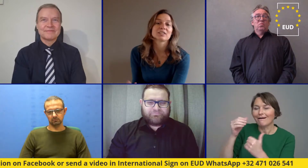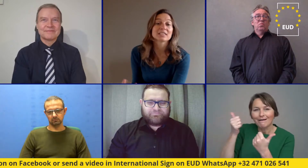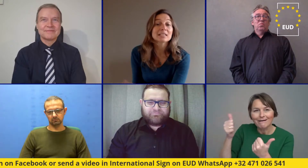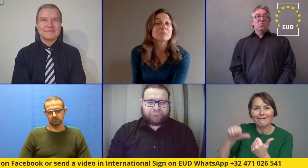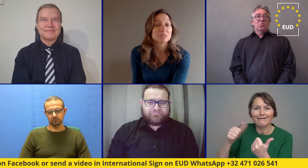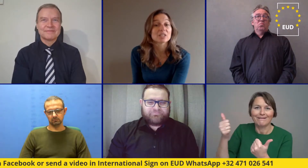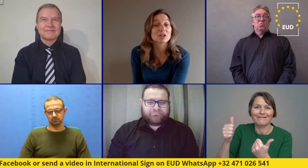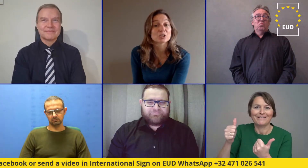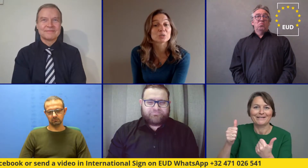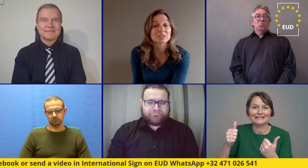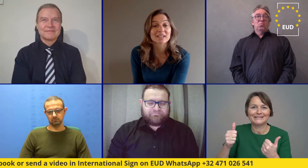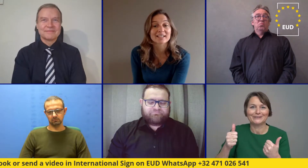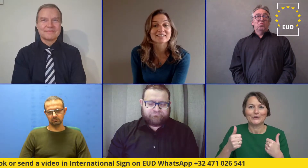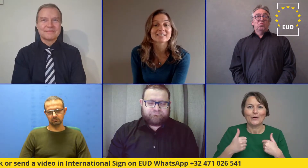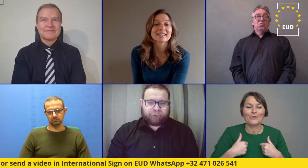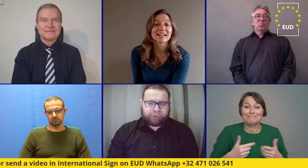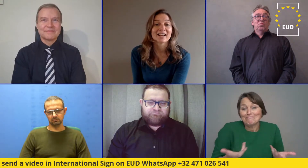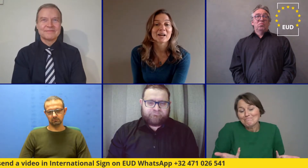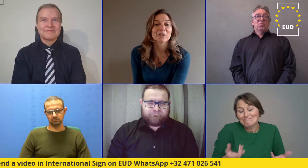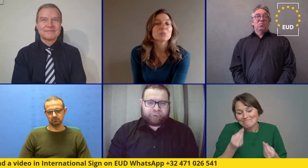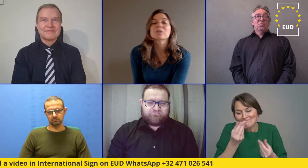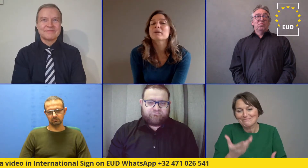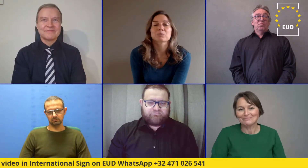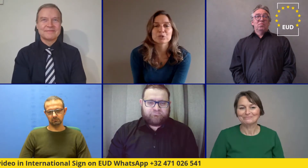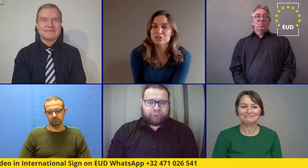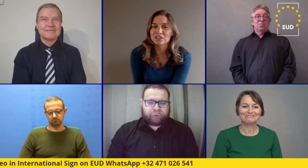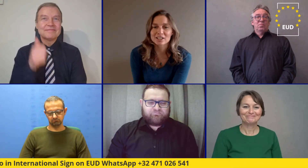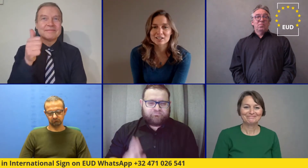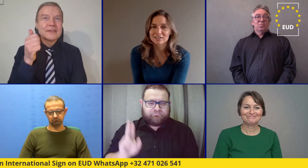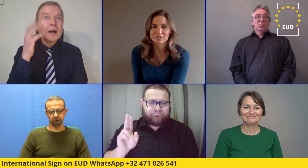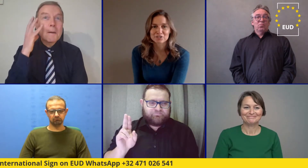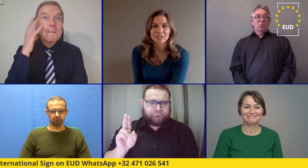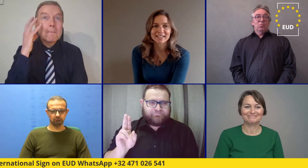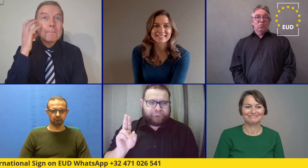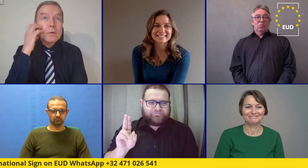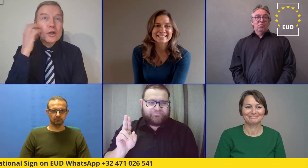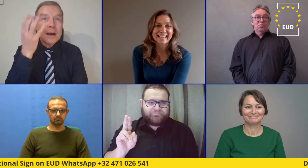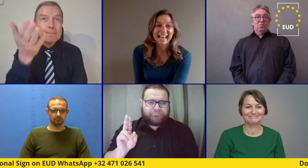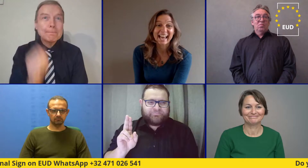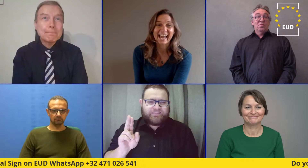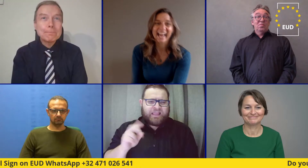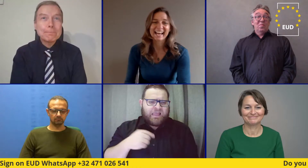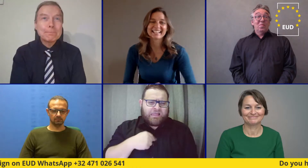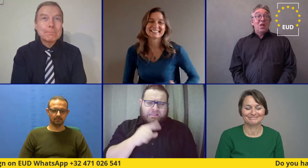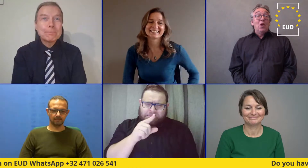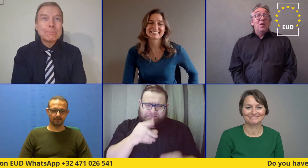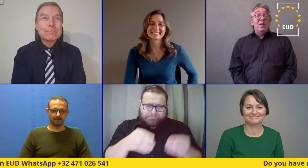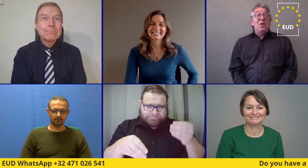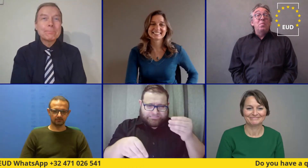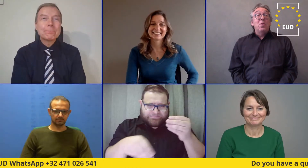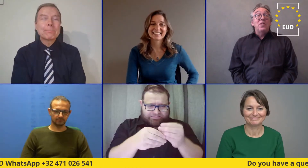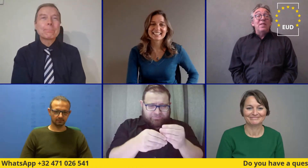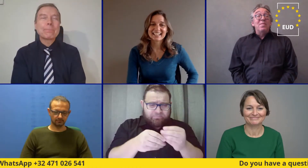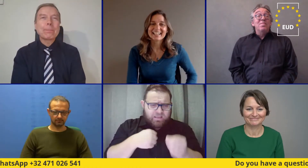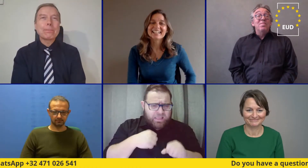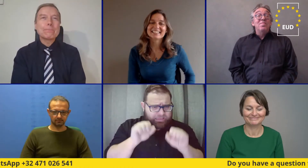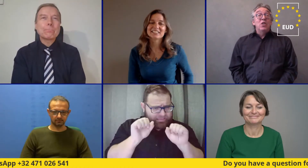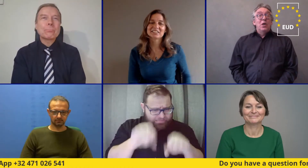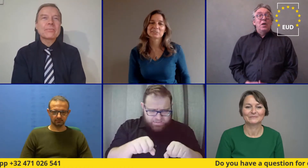the team then also decides who the best person for that is. Thank you. Bojan,